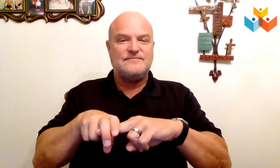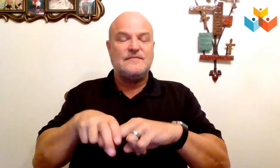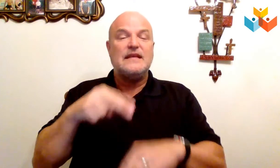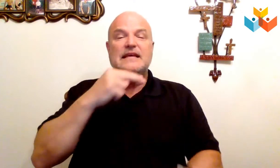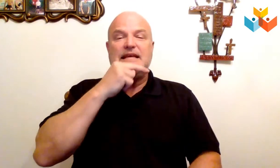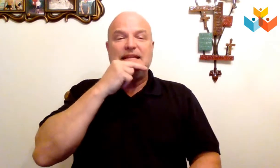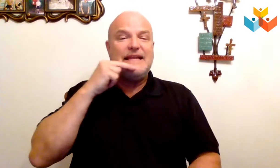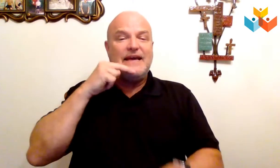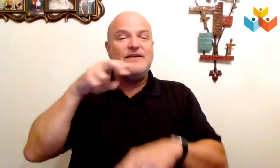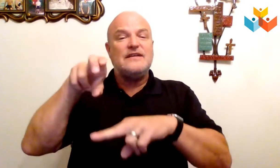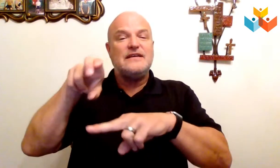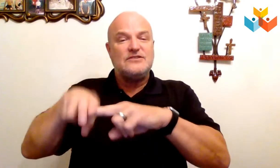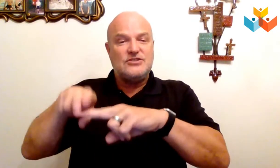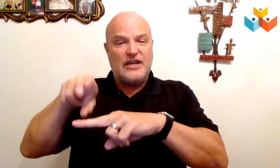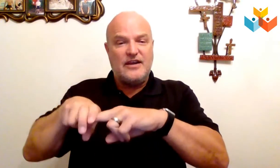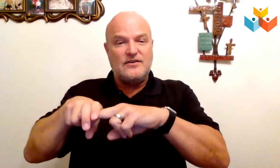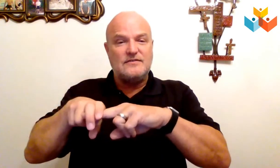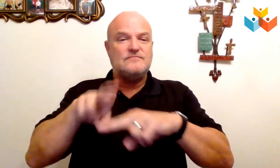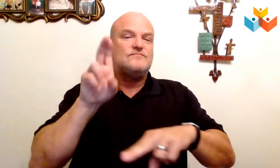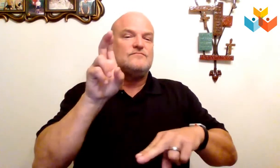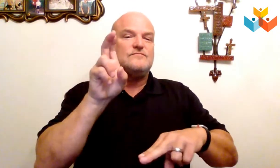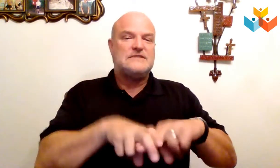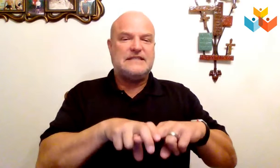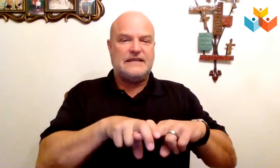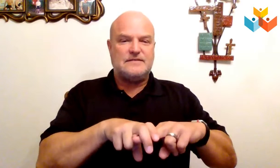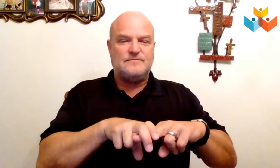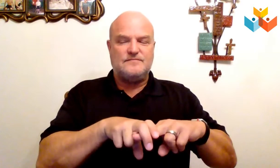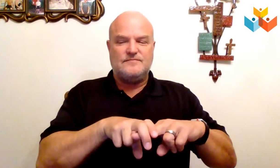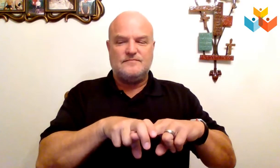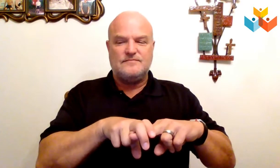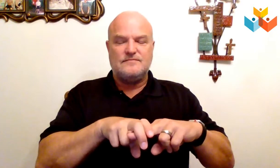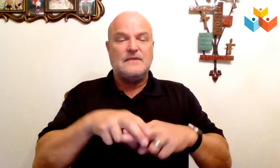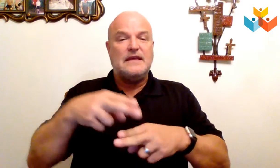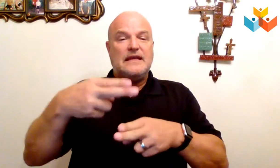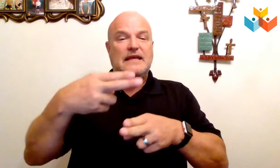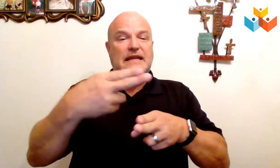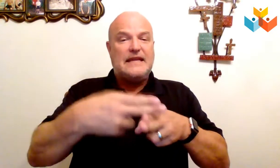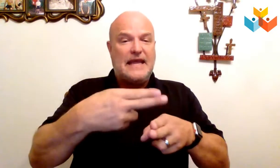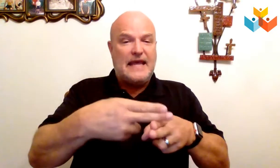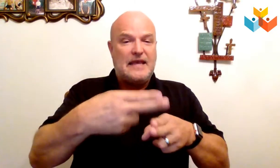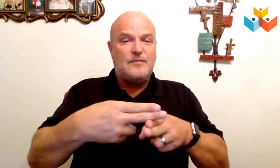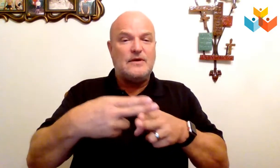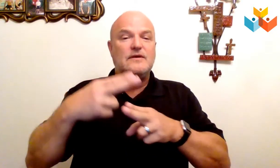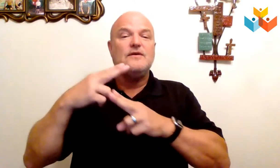One, the verb. Sit down. Noun, chair, sit.